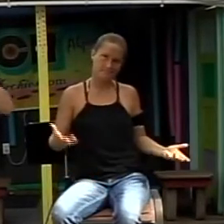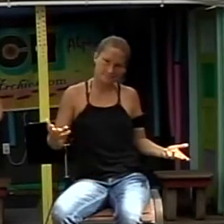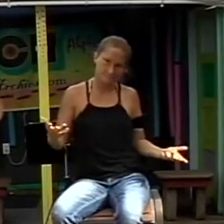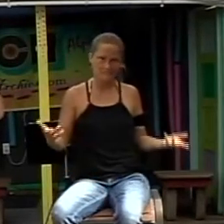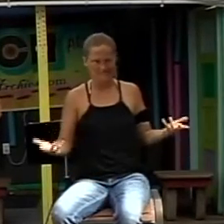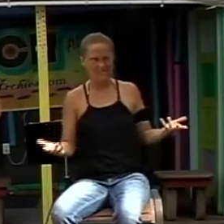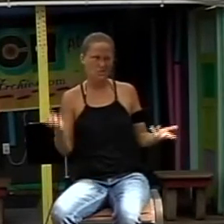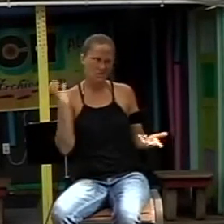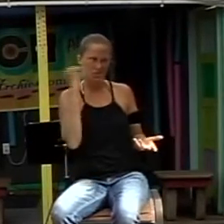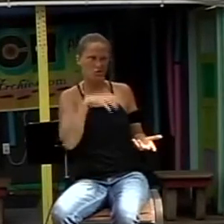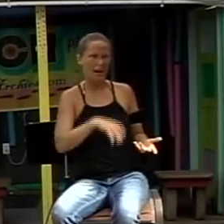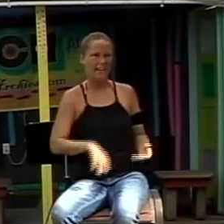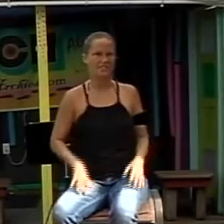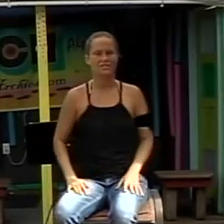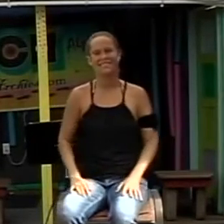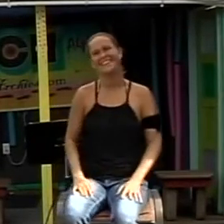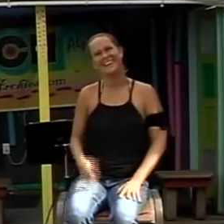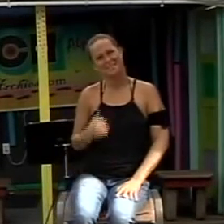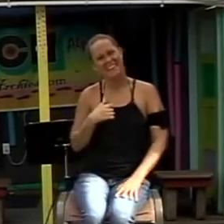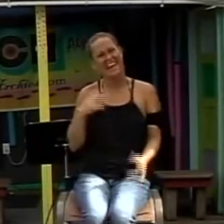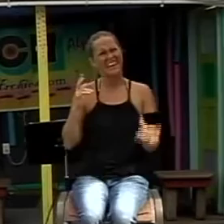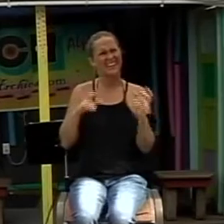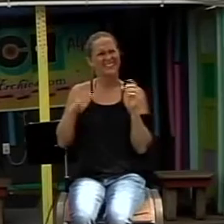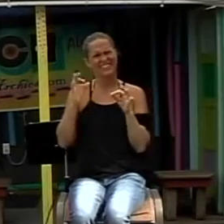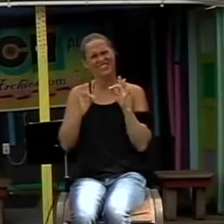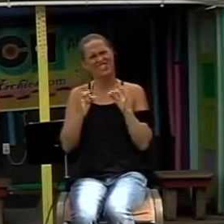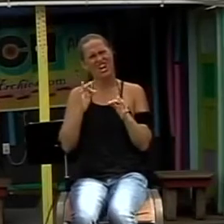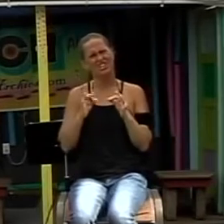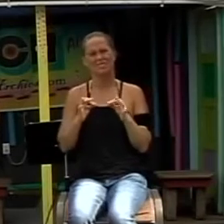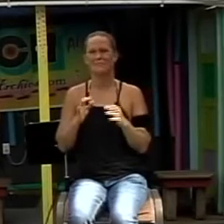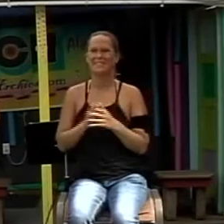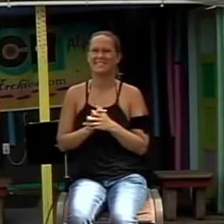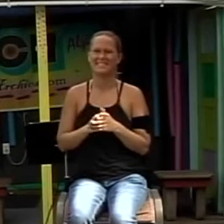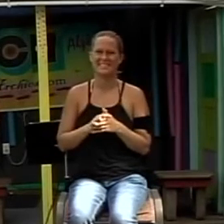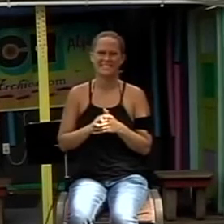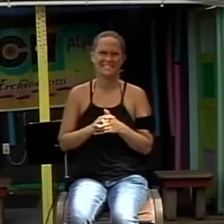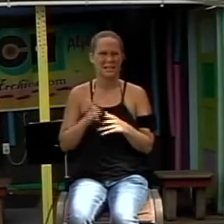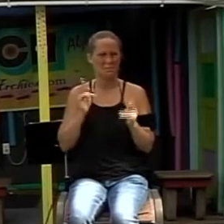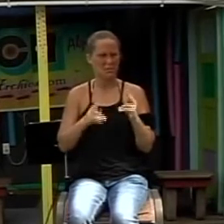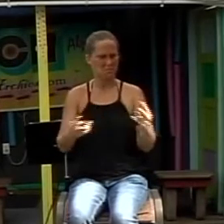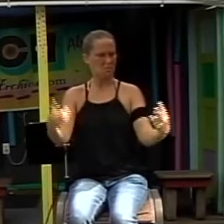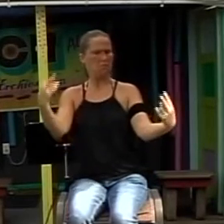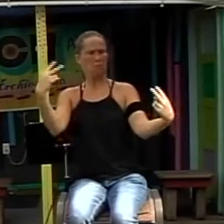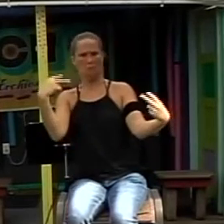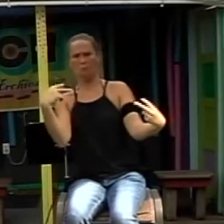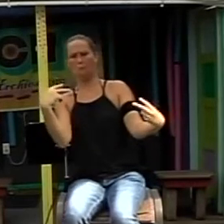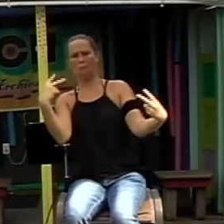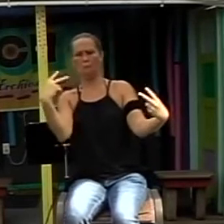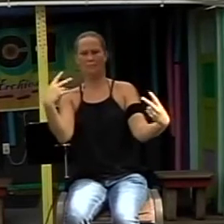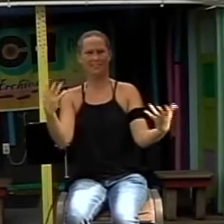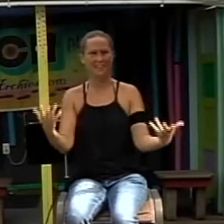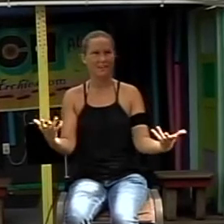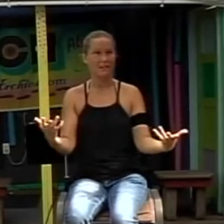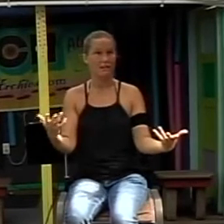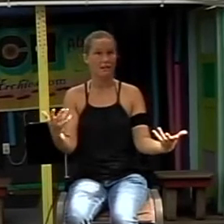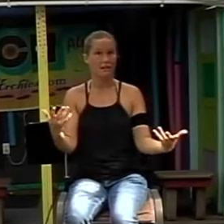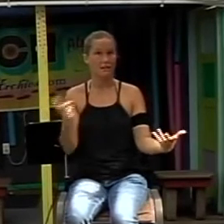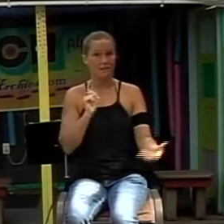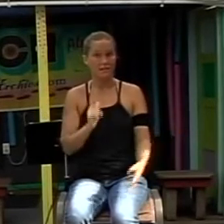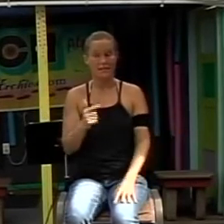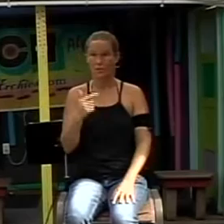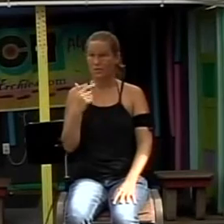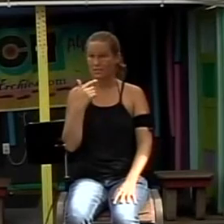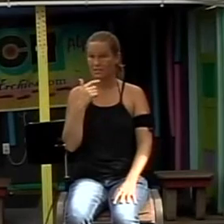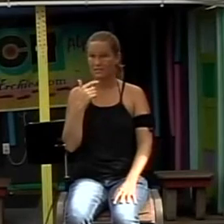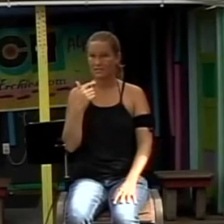heard all this judgment, all this looking down. You know that the Bible says that the Lord hates a haughty look?